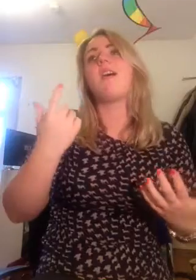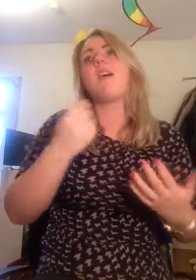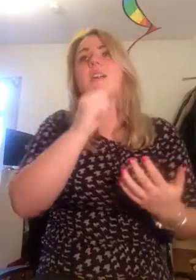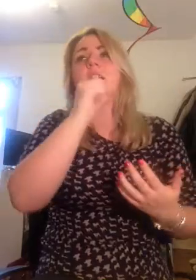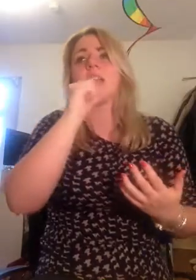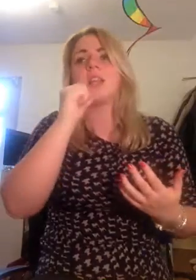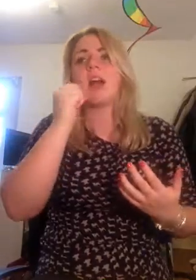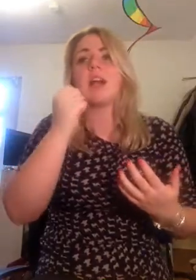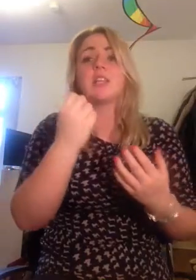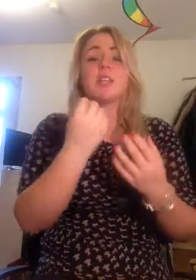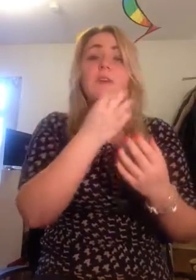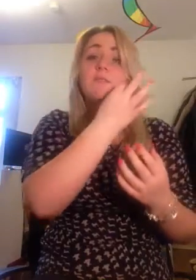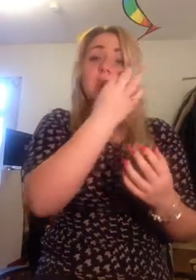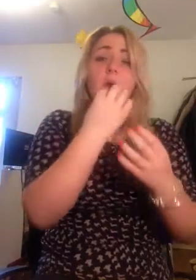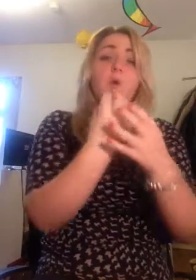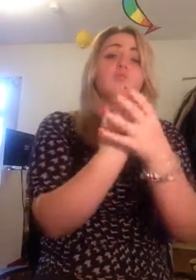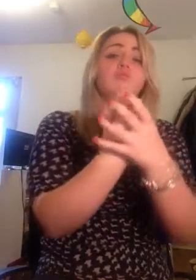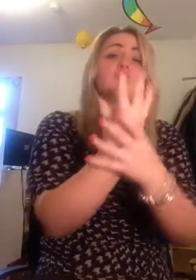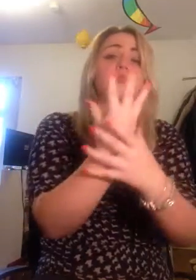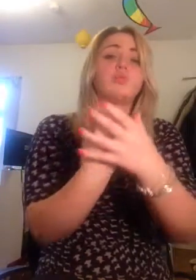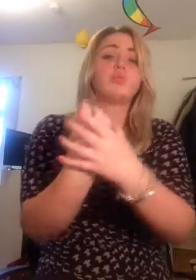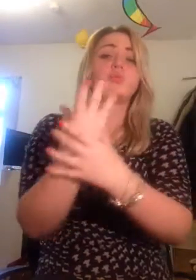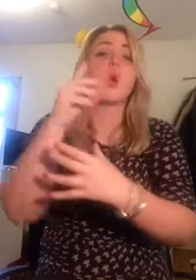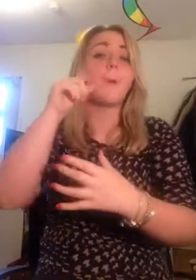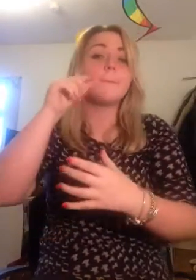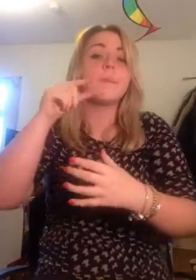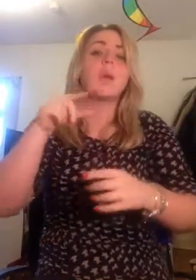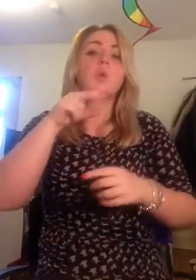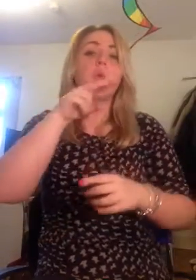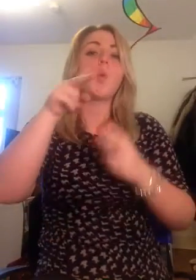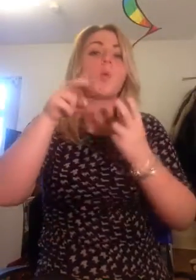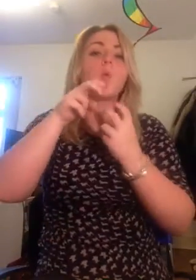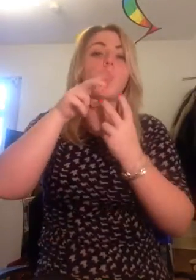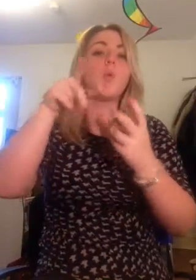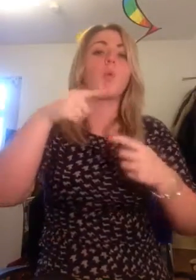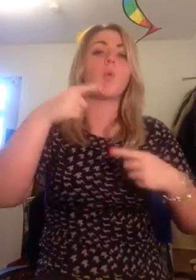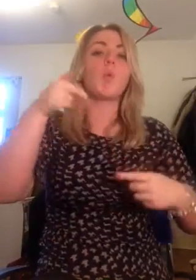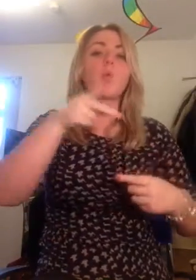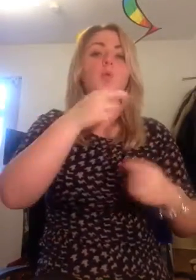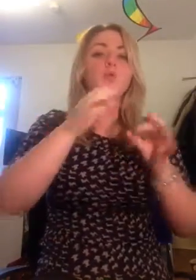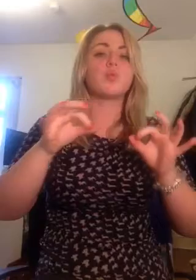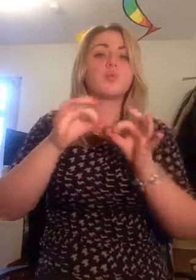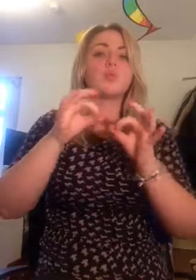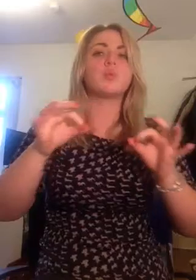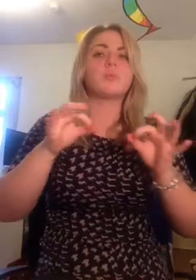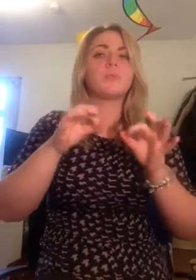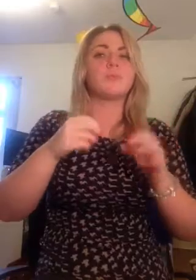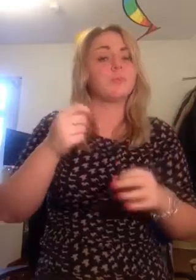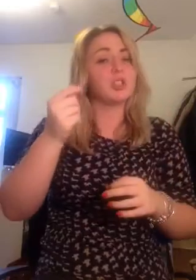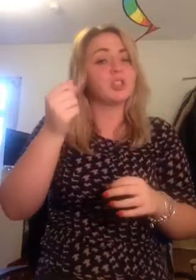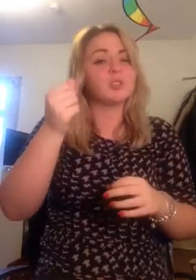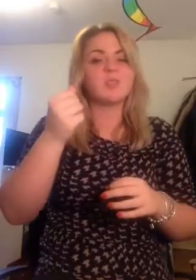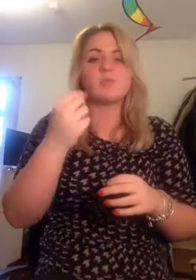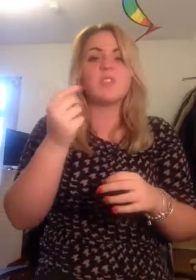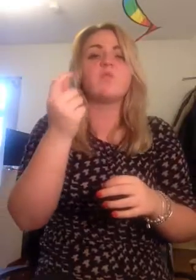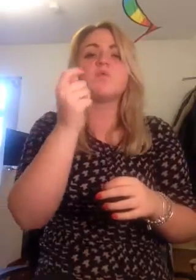it's all very pretty outside. Give me about a month, and I'll be going, I wish those birds would just shut up. I'm trying to get